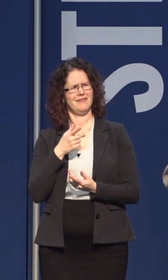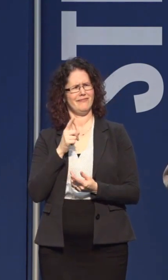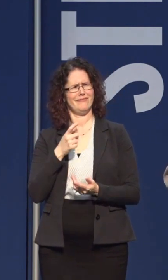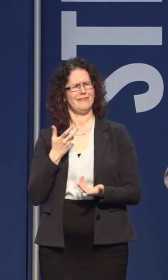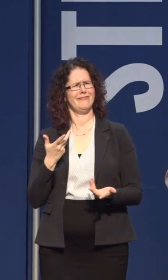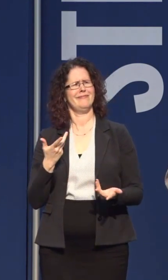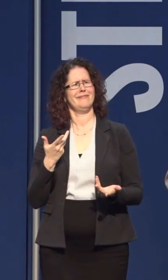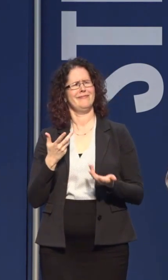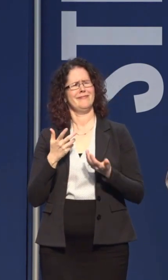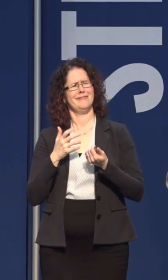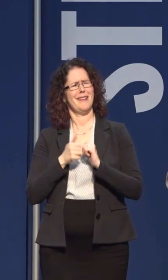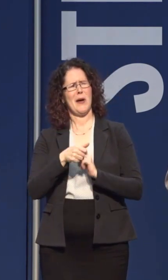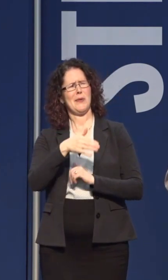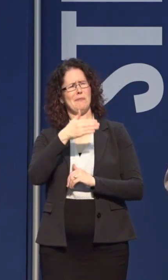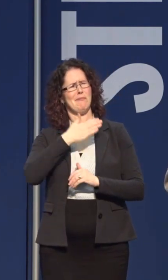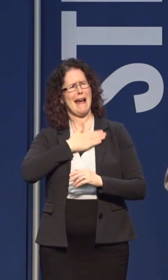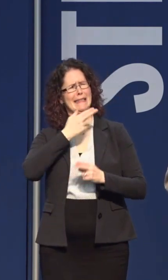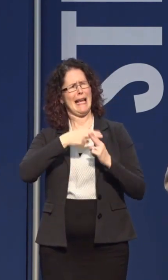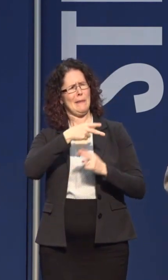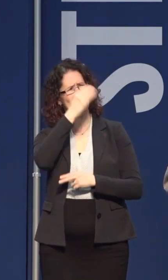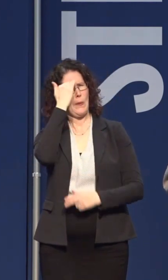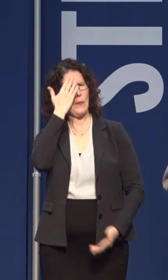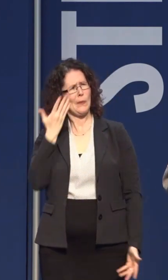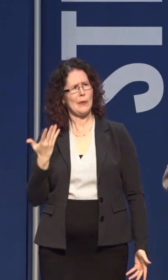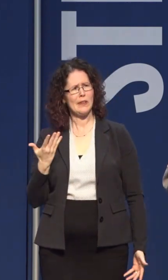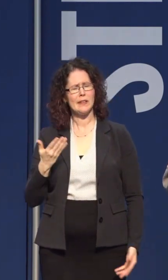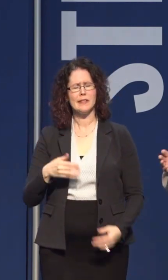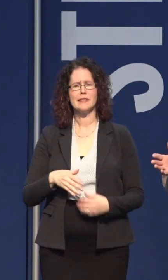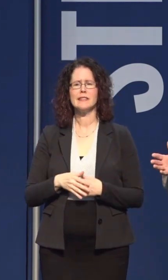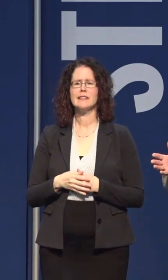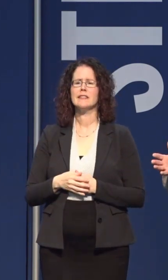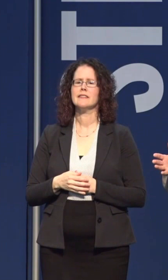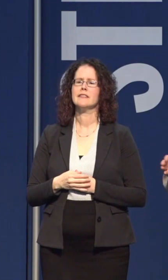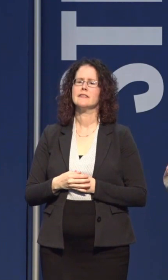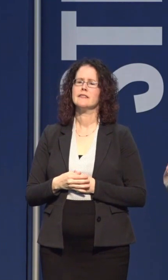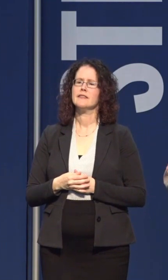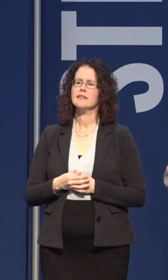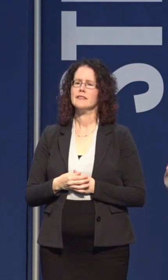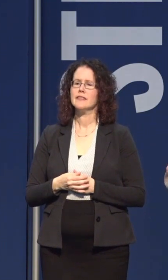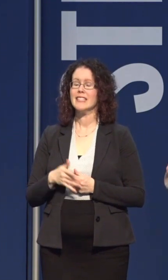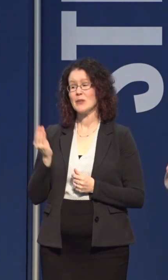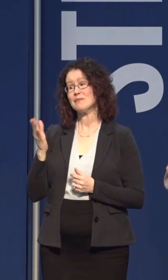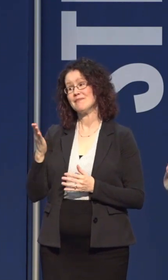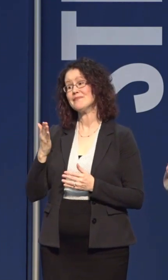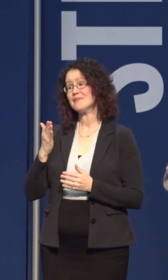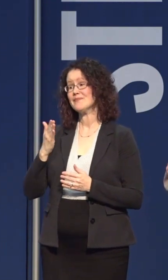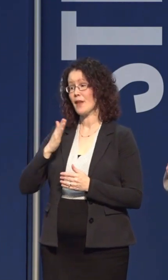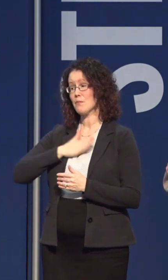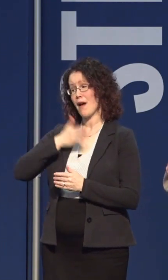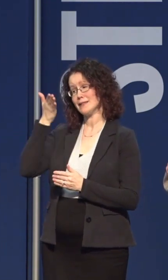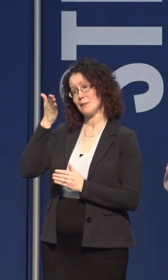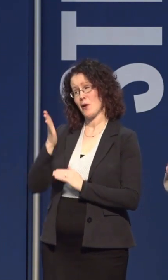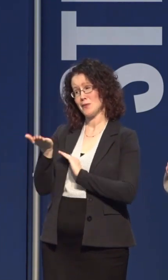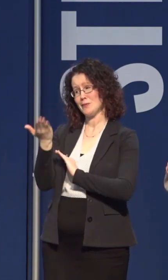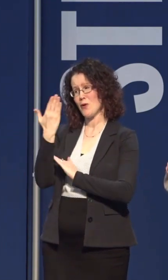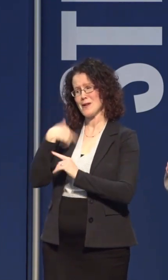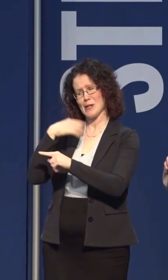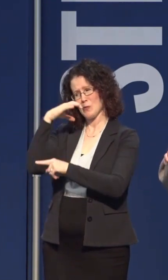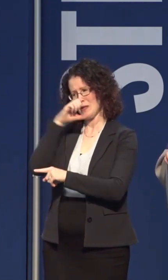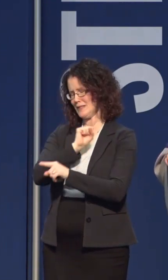said, "How in the heck do you know my name?" And I said, "Well, you've missed a great seminar this